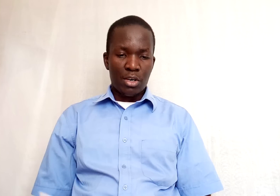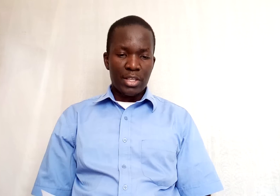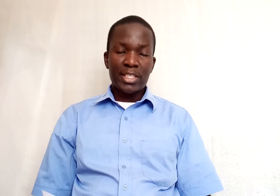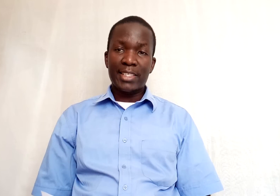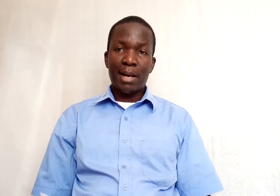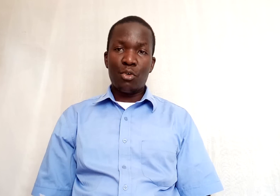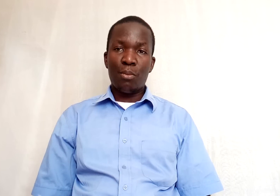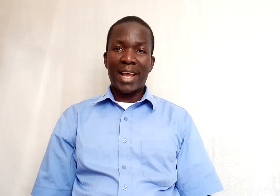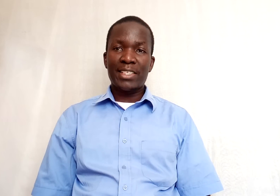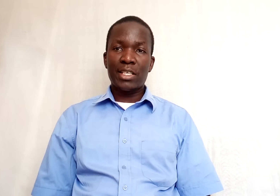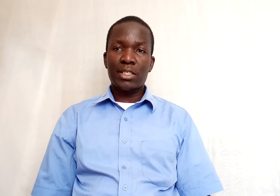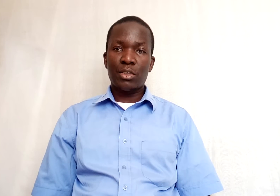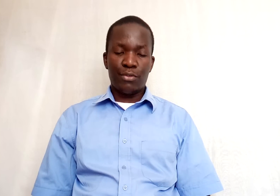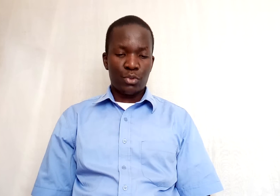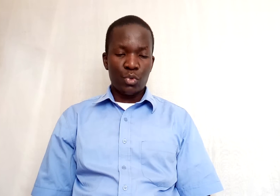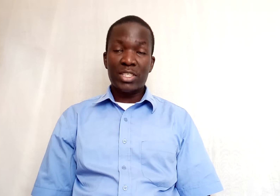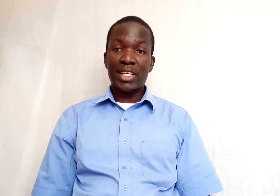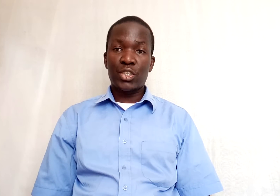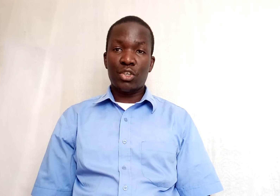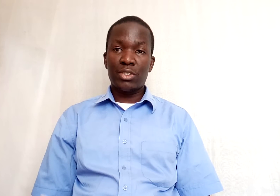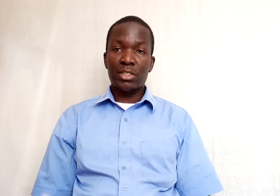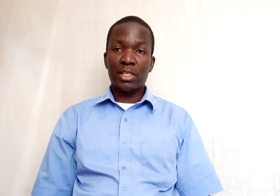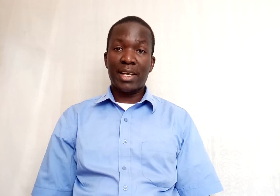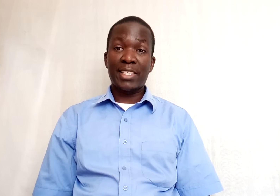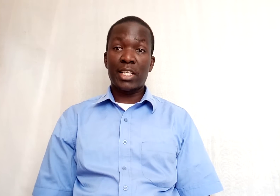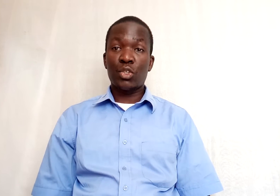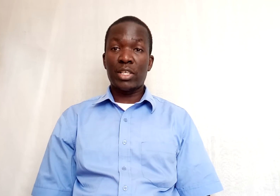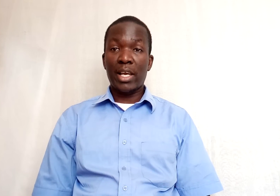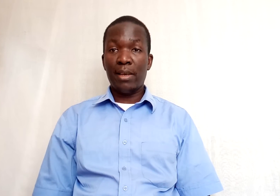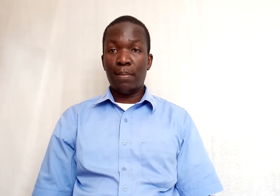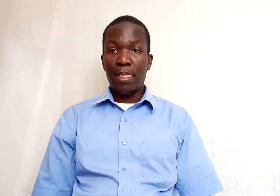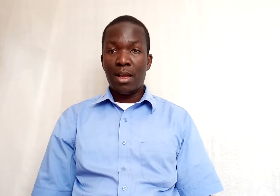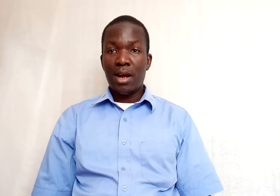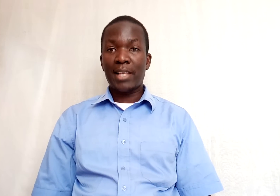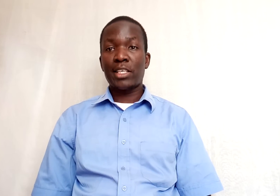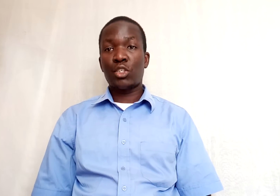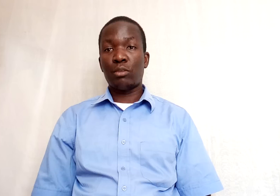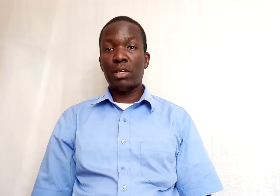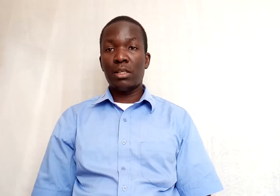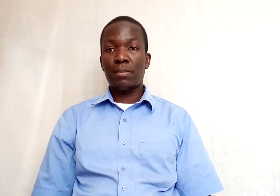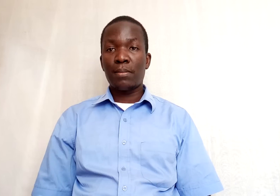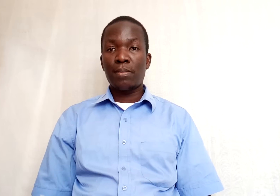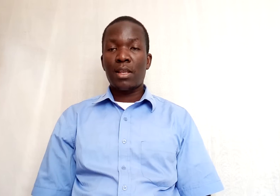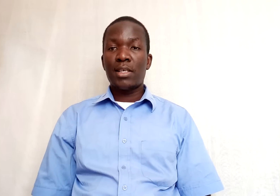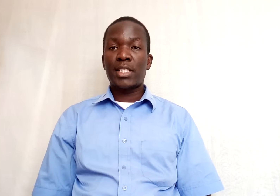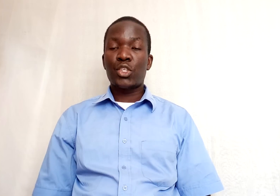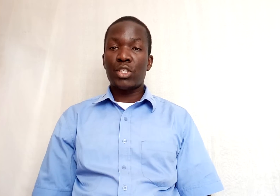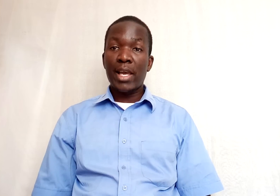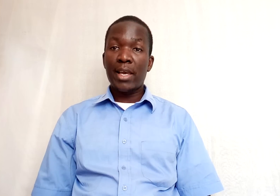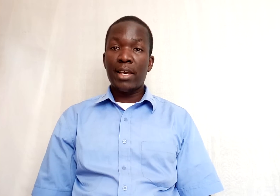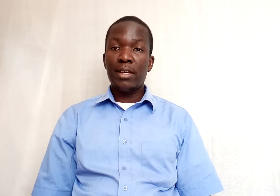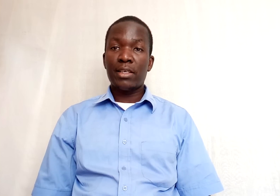this exam comprises of two sections. It has section A and section B. Section A is